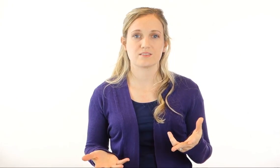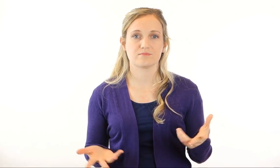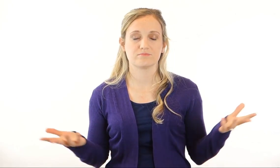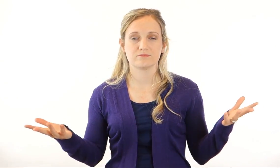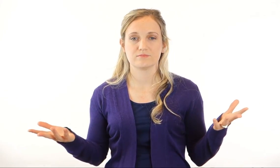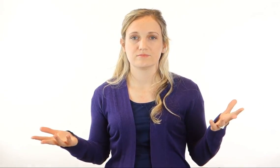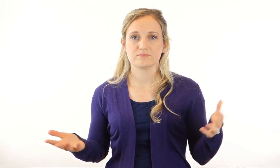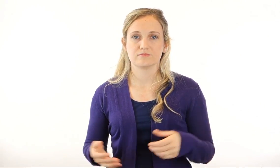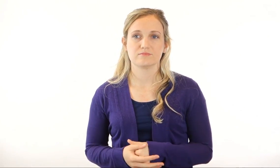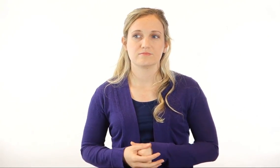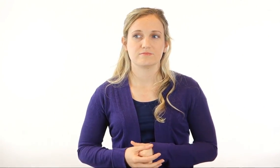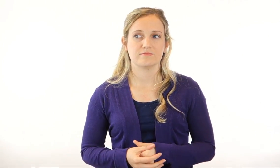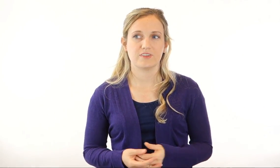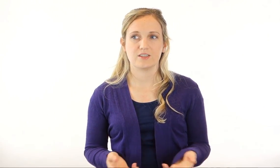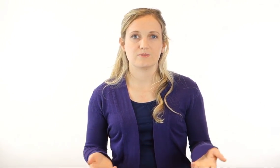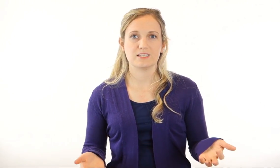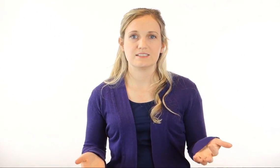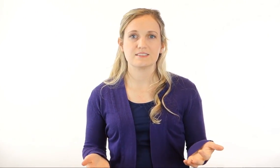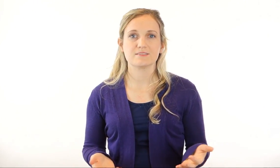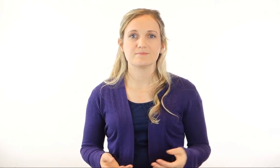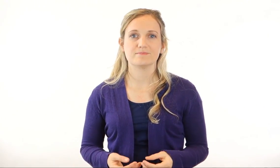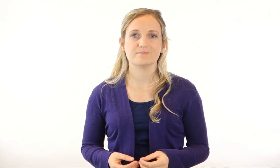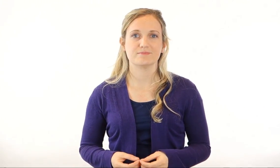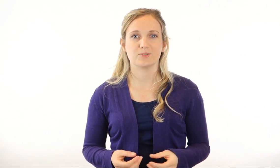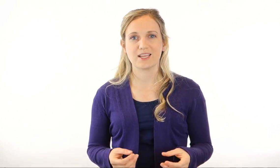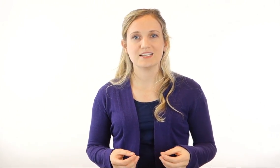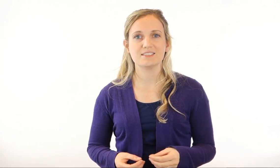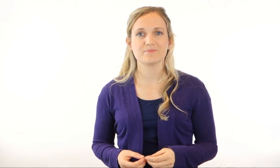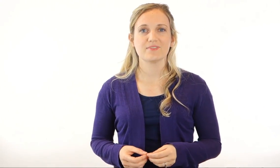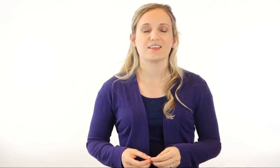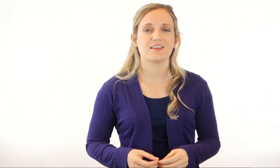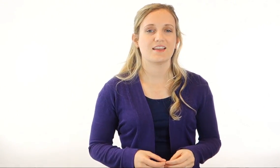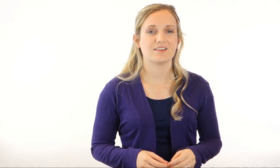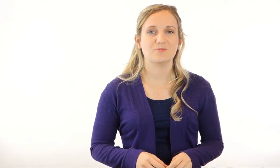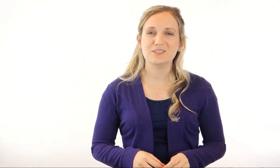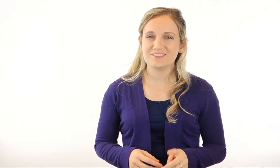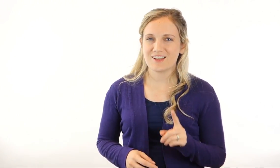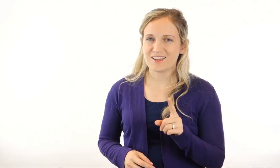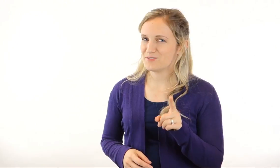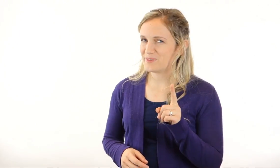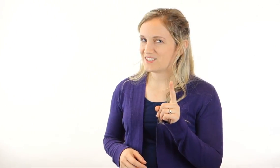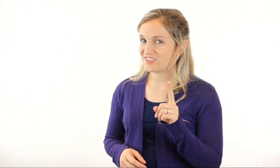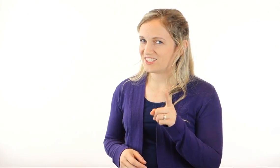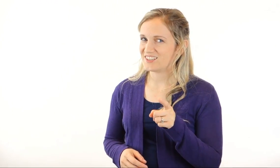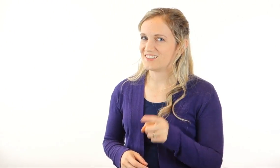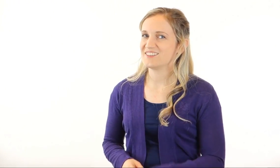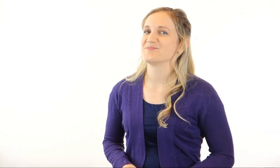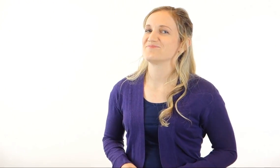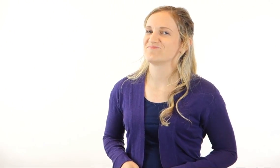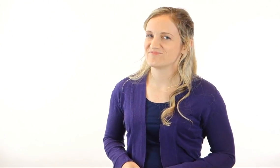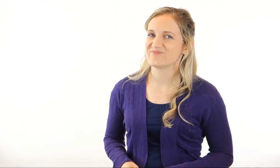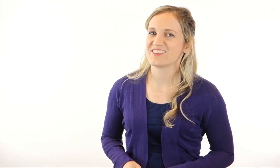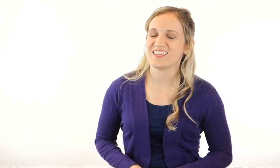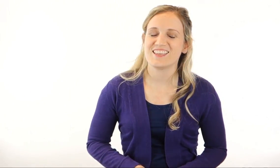this video is located and will not ever be deleted.